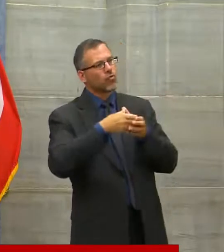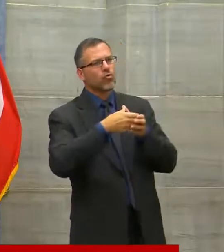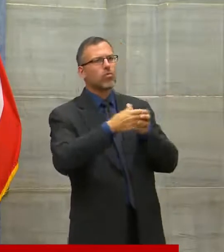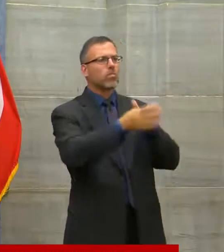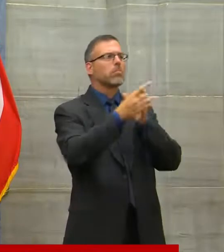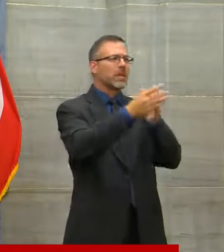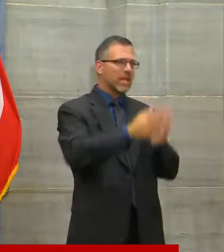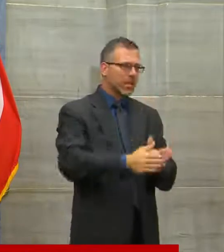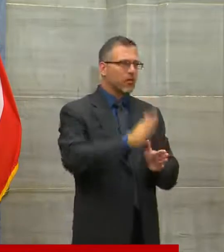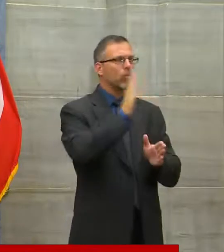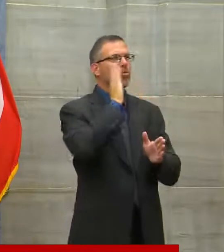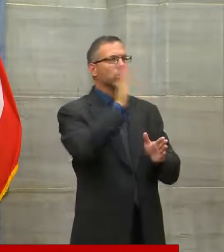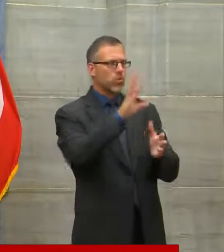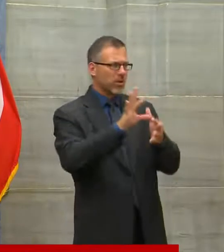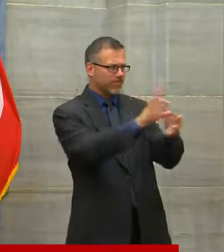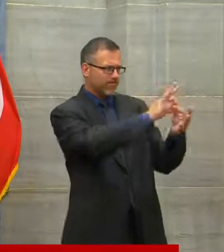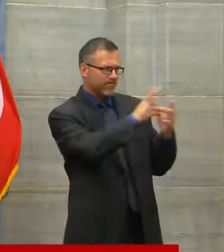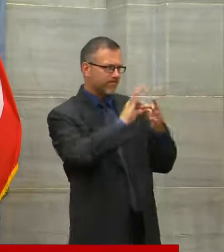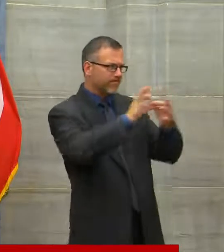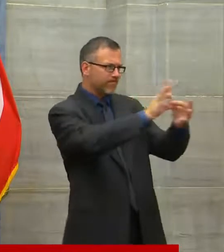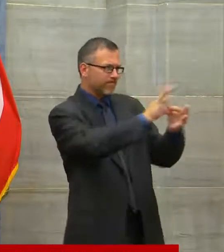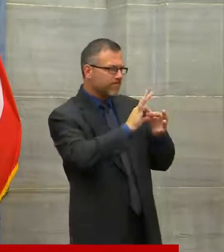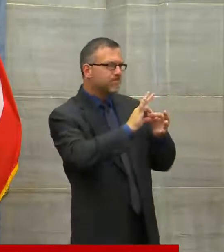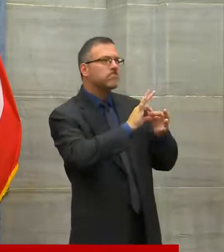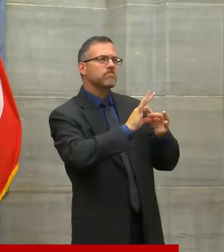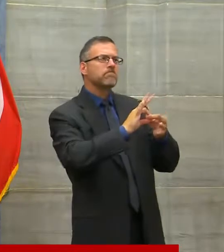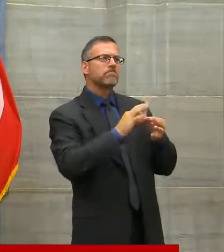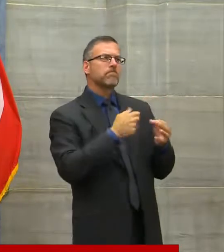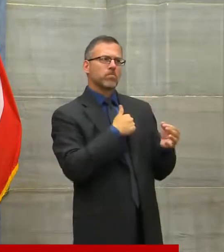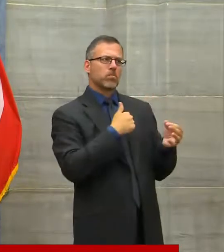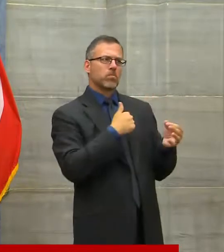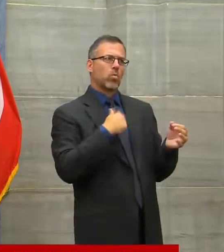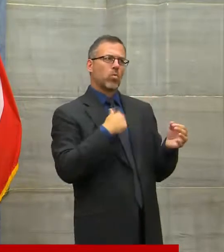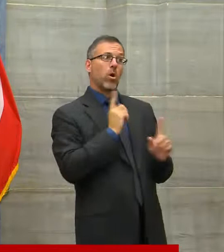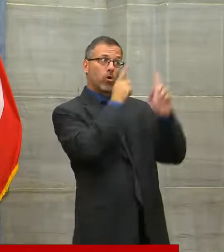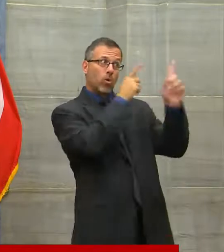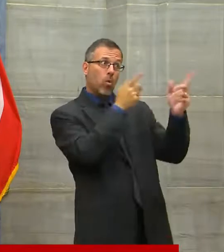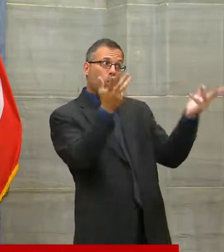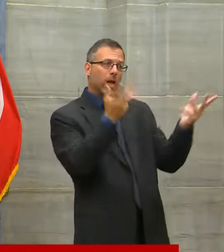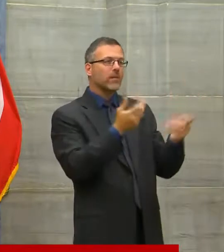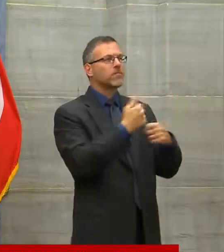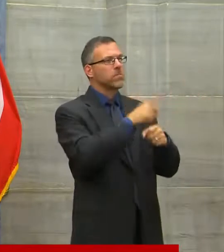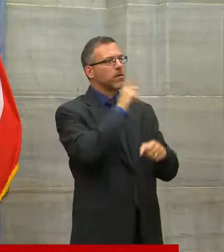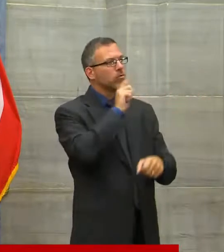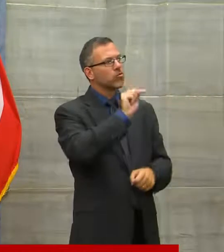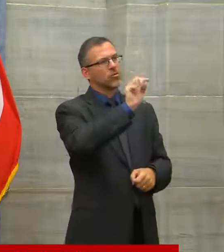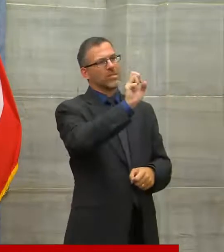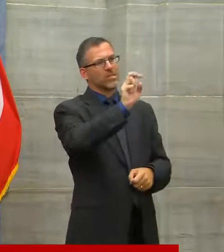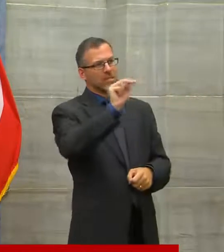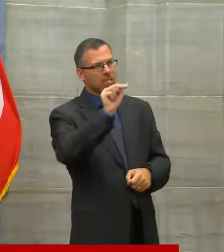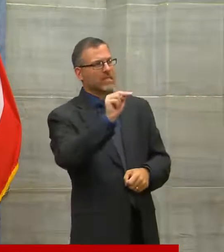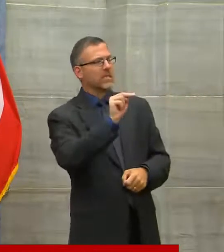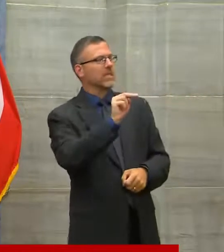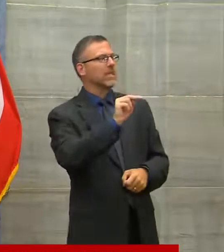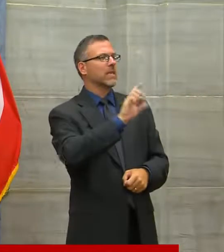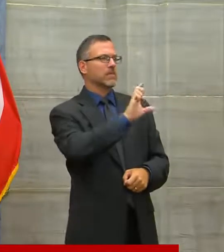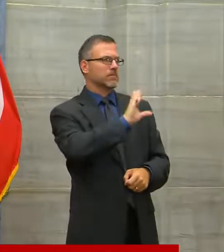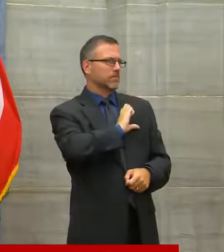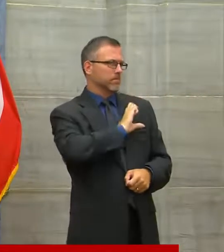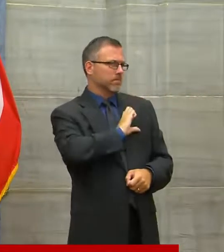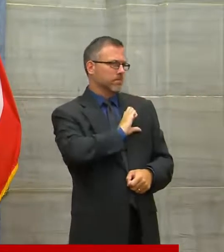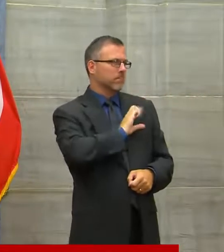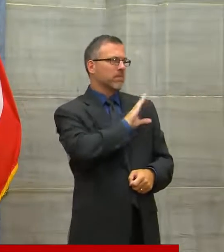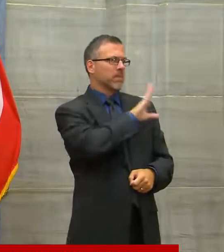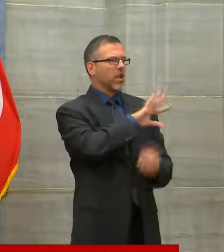an effort to make certain that Tennessee's law enforcement interaction with the